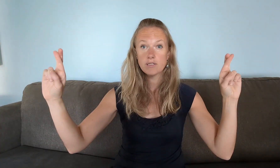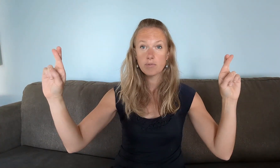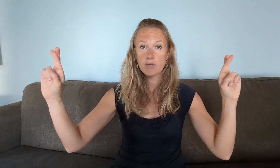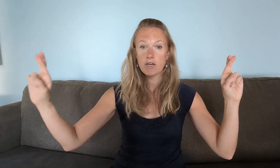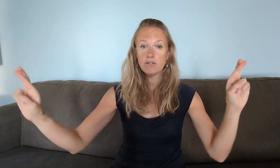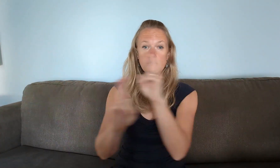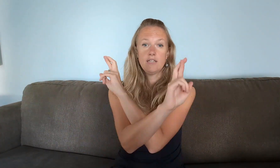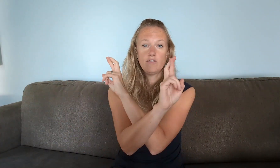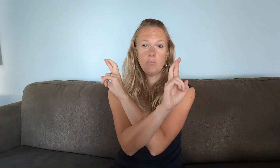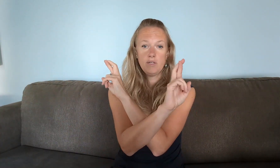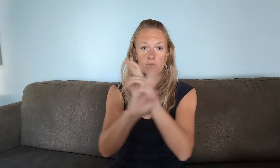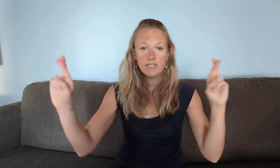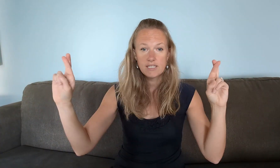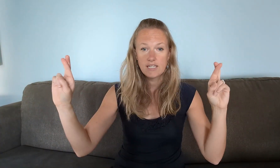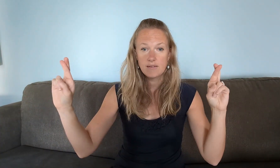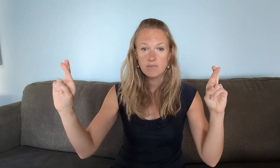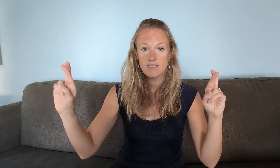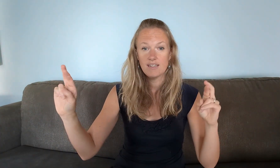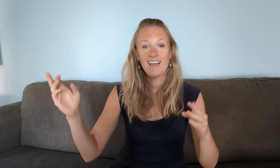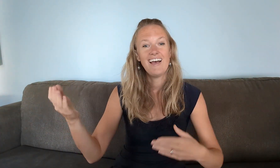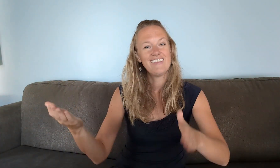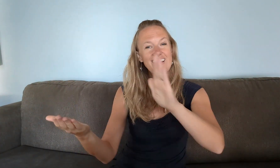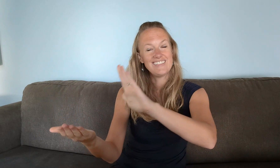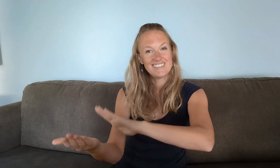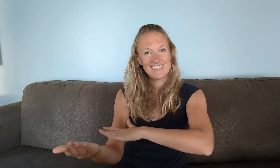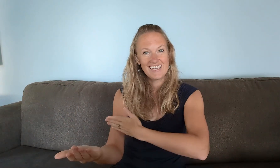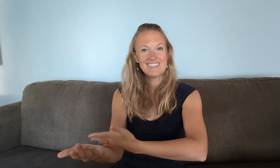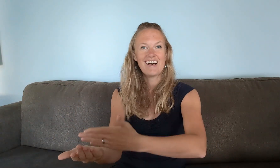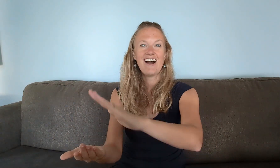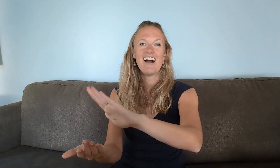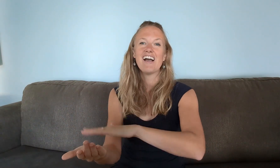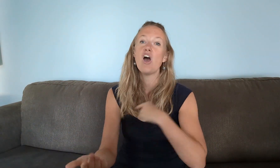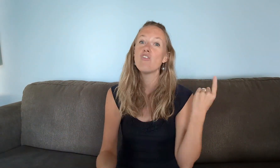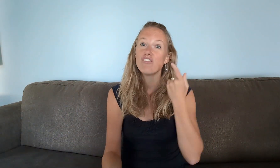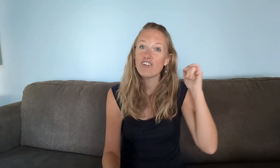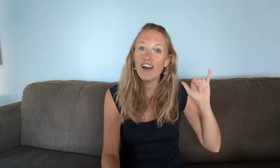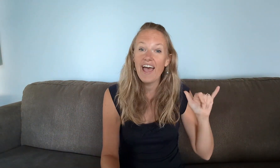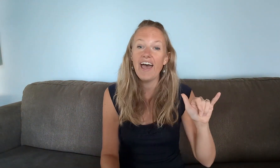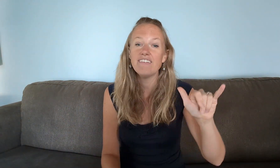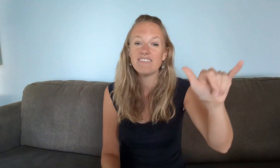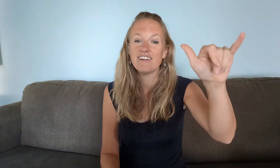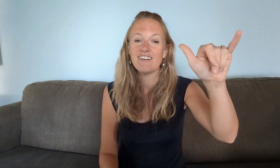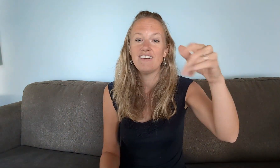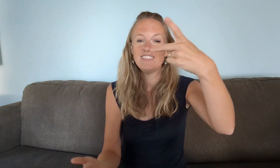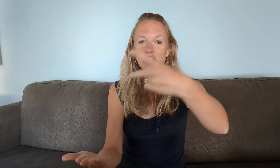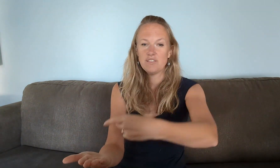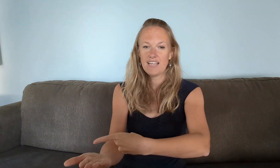bring them out. If you've been redeemed, and then sing a song forever to the